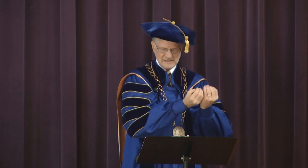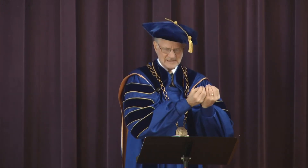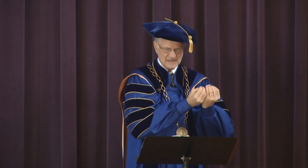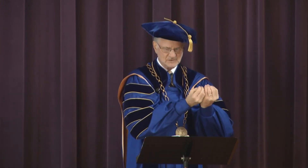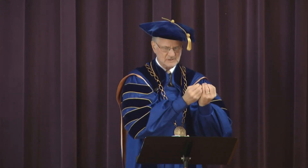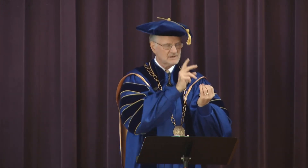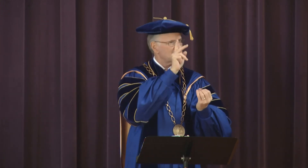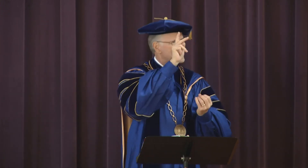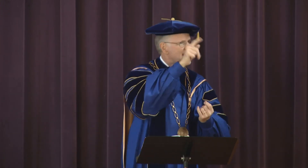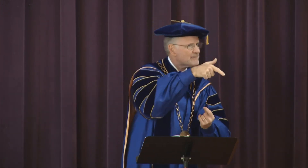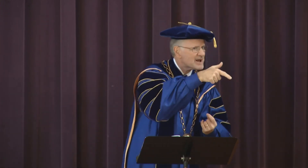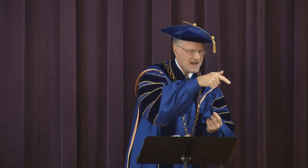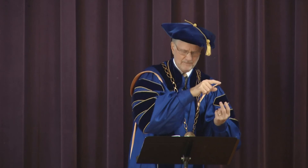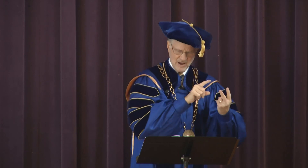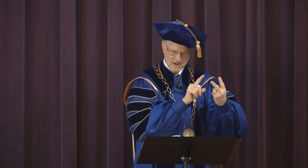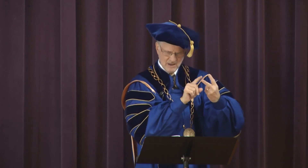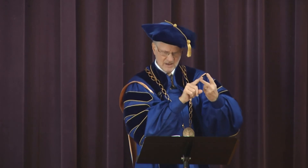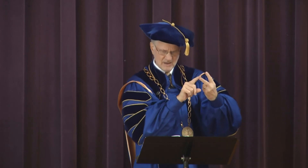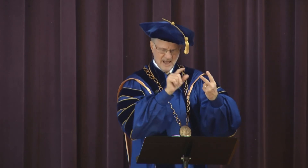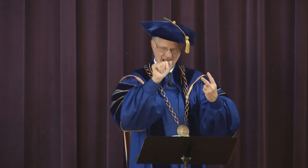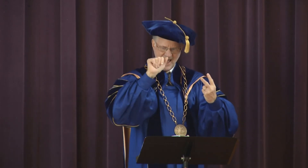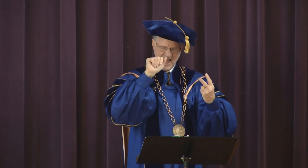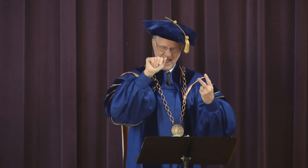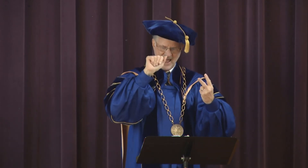There also were 4 Greek organizations: Kappa Gamma,